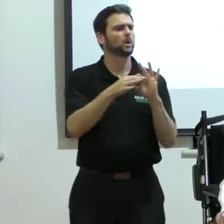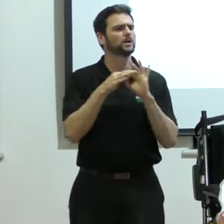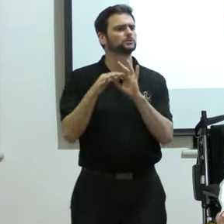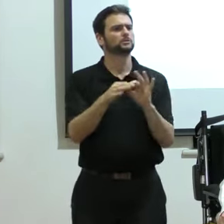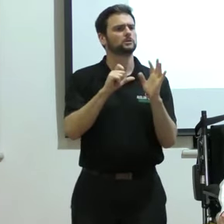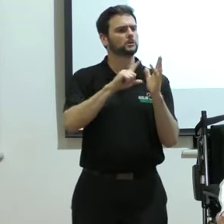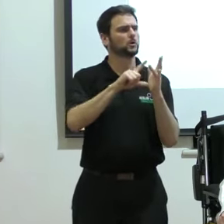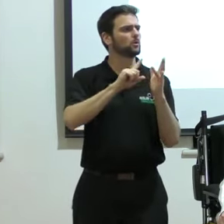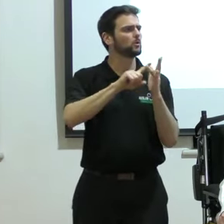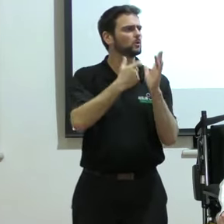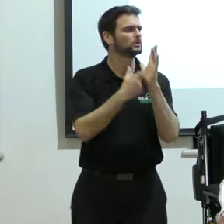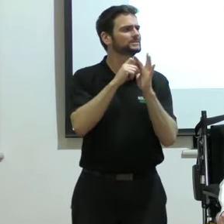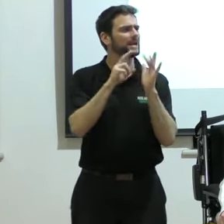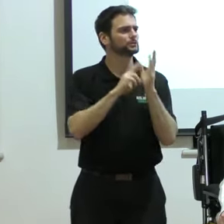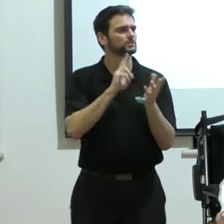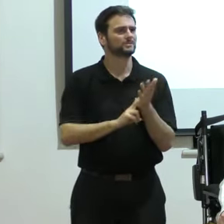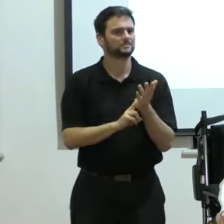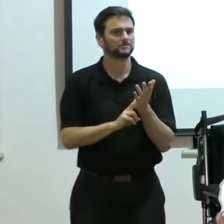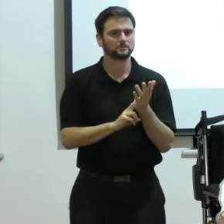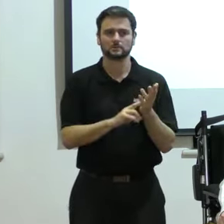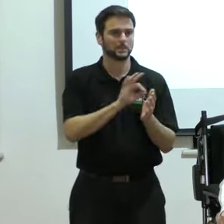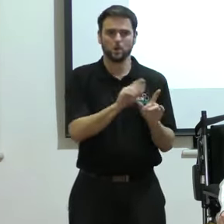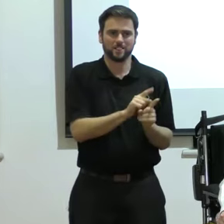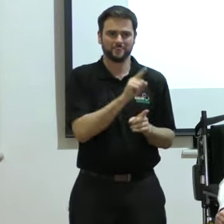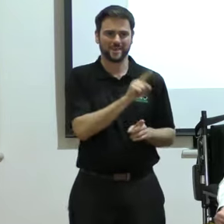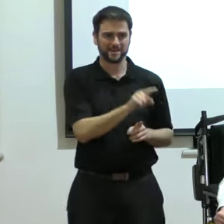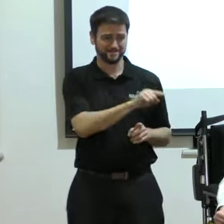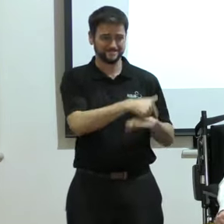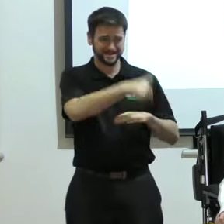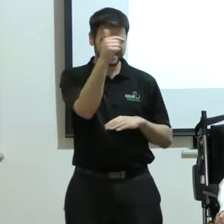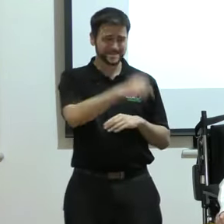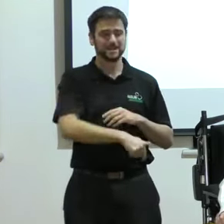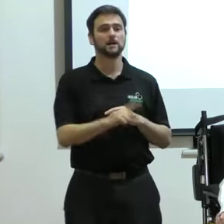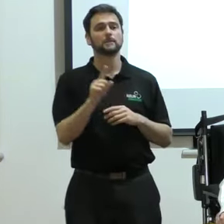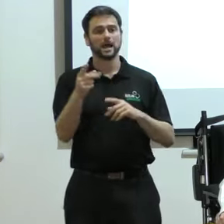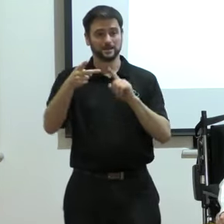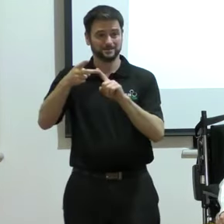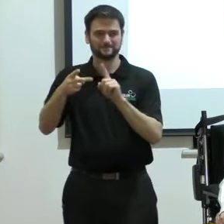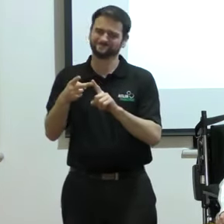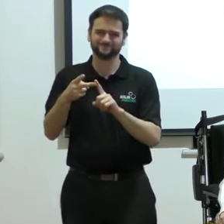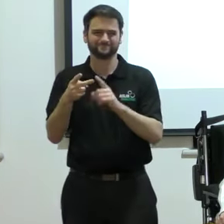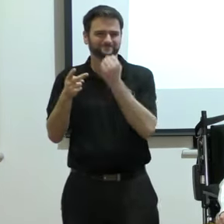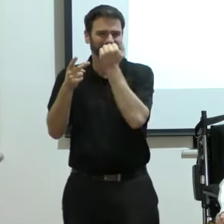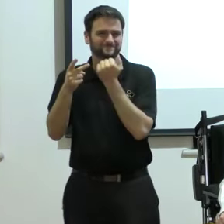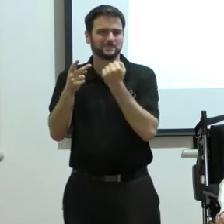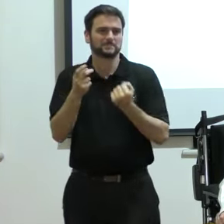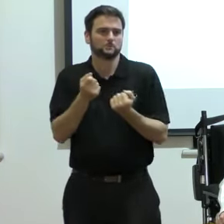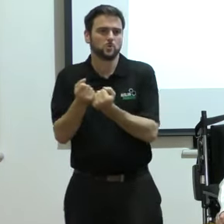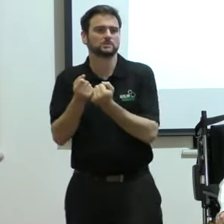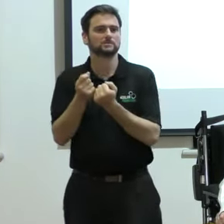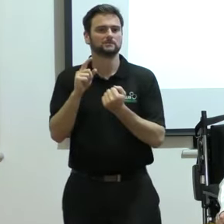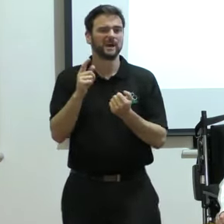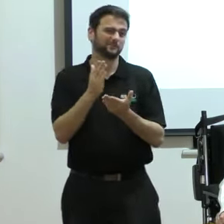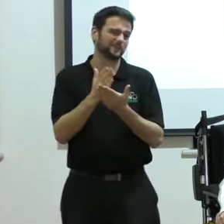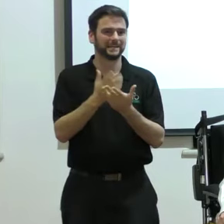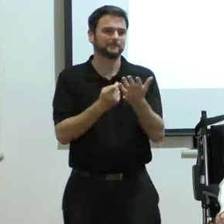that. But no, they don't employ anyone apart from their own staff, but they just pay bills